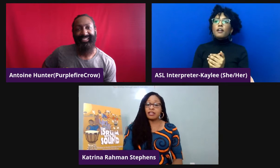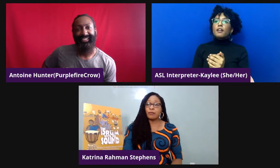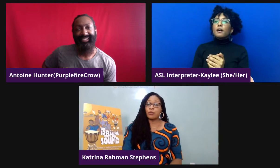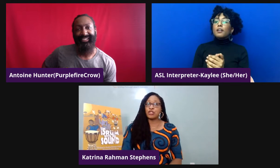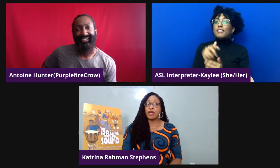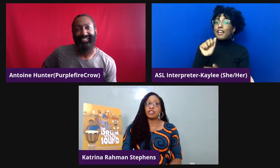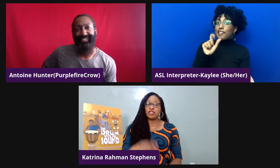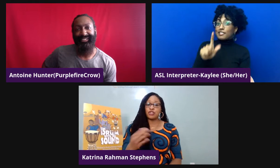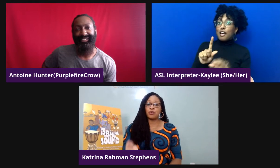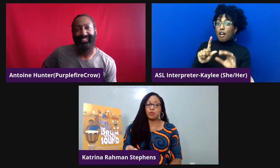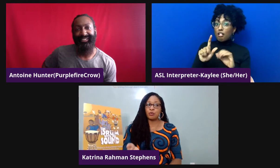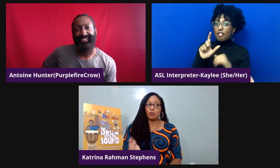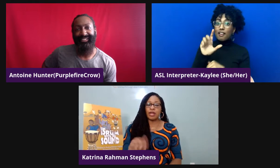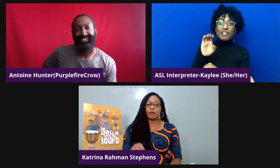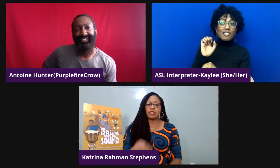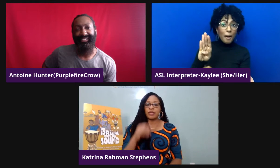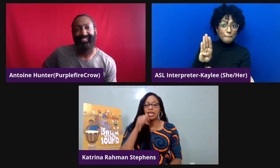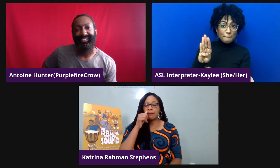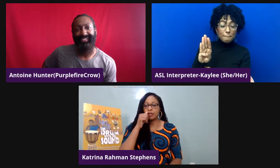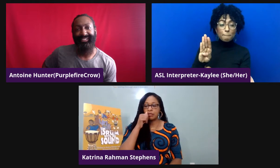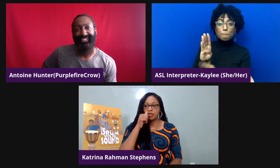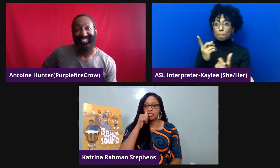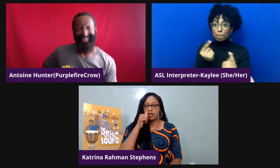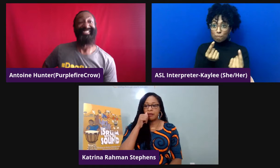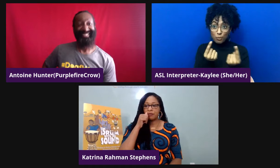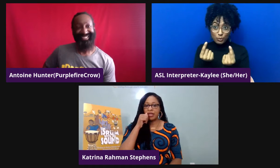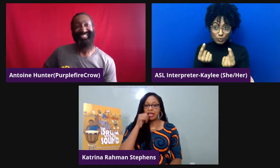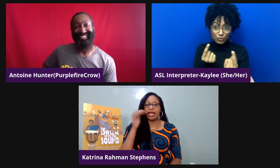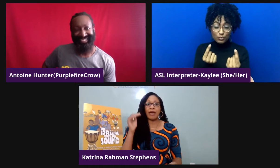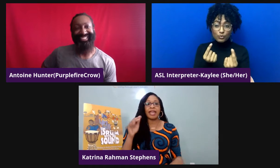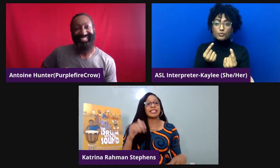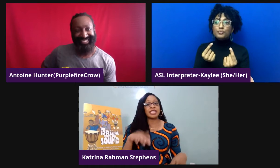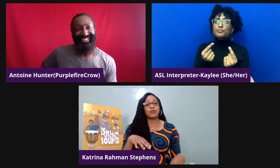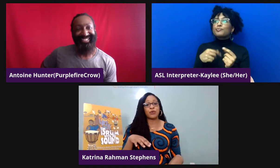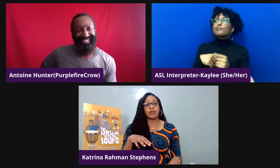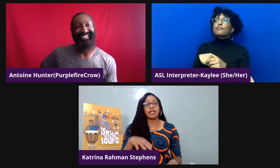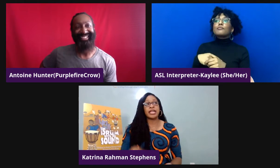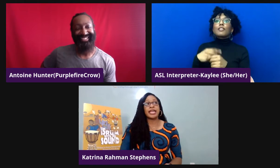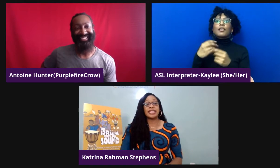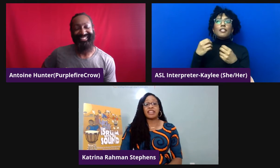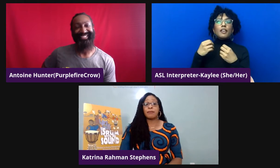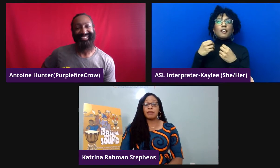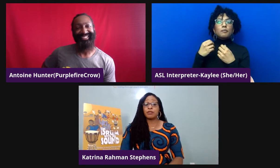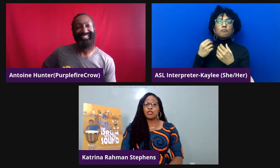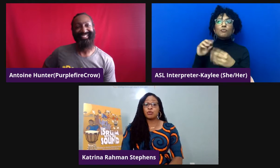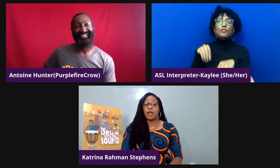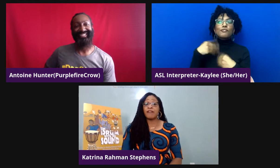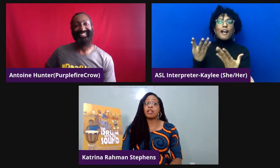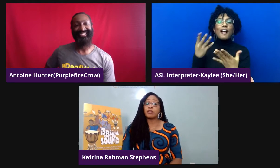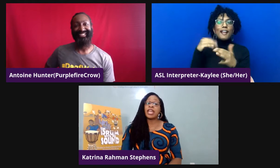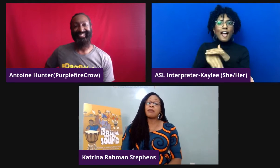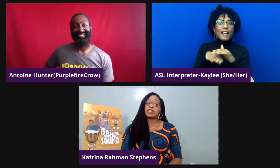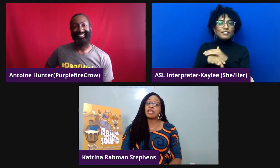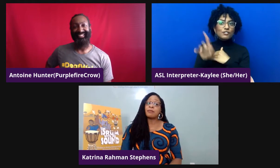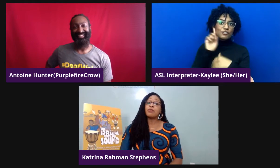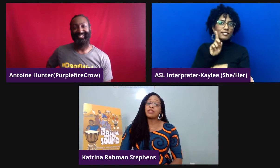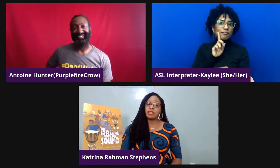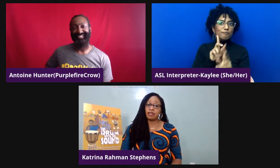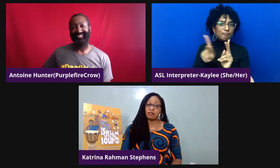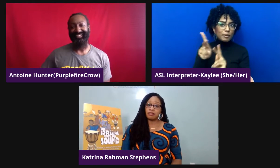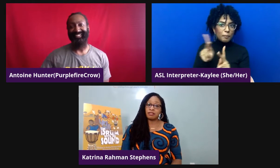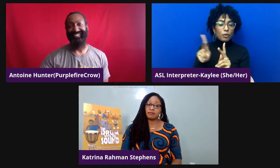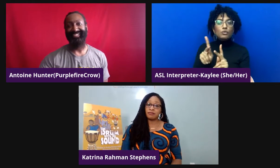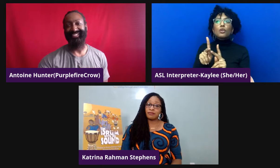ASL Club was trying to do while I was on campus was allow access for deaf people to have closed caption at the